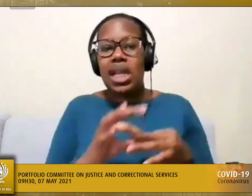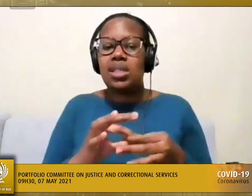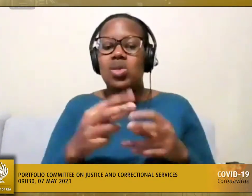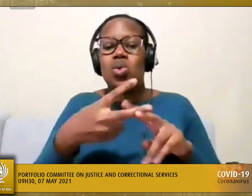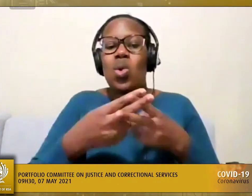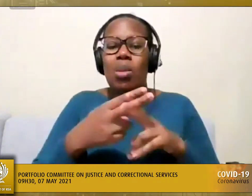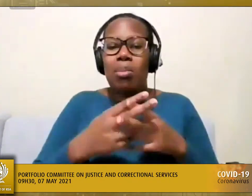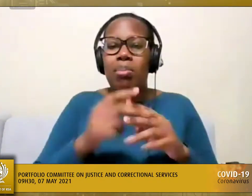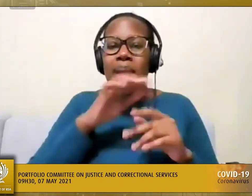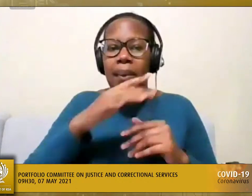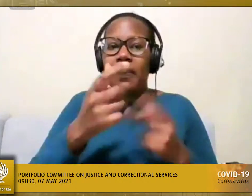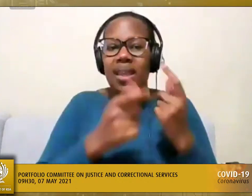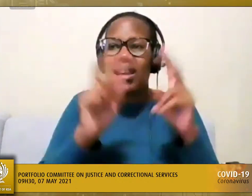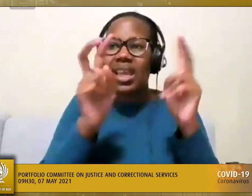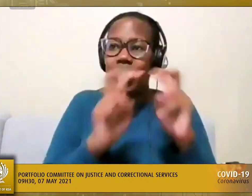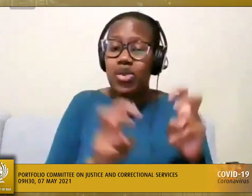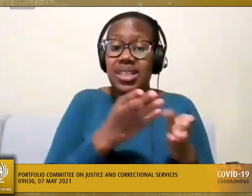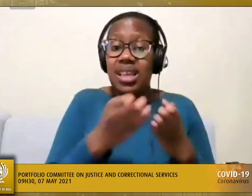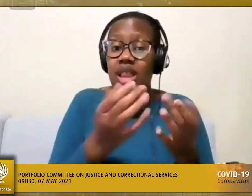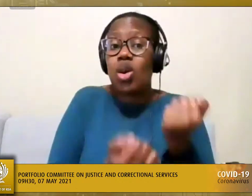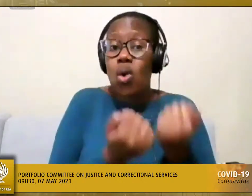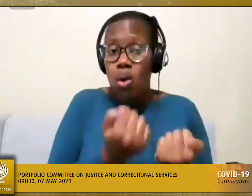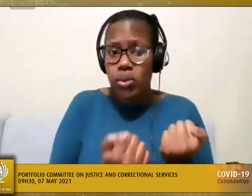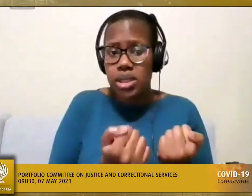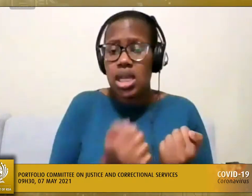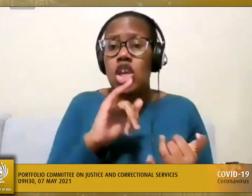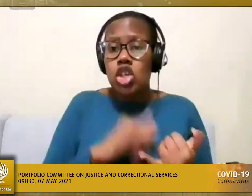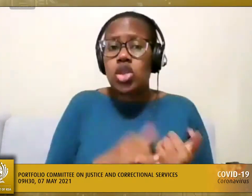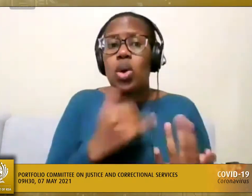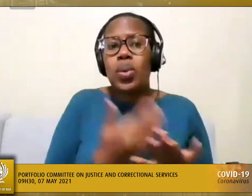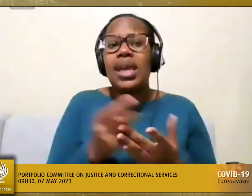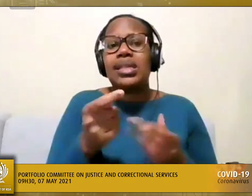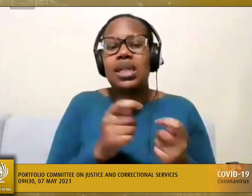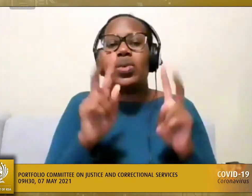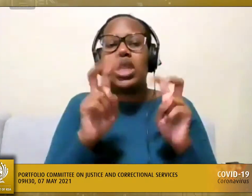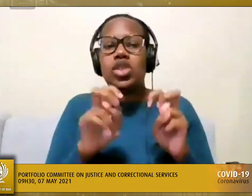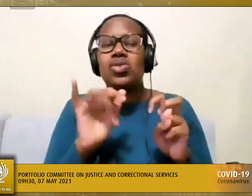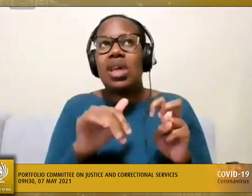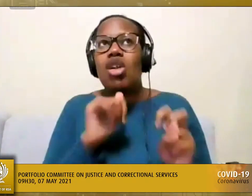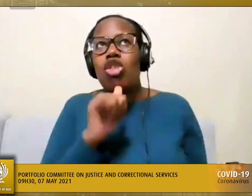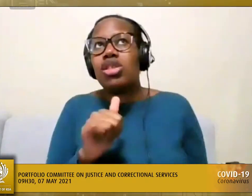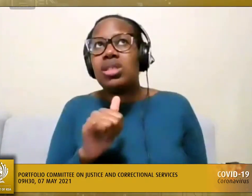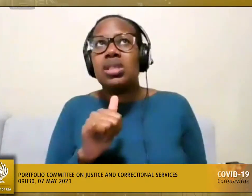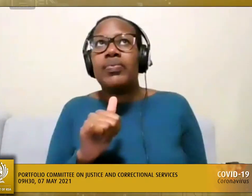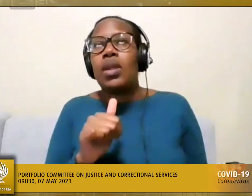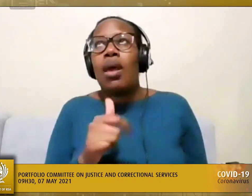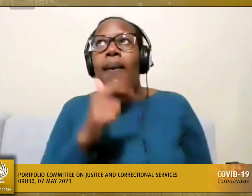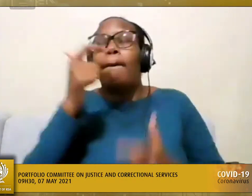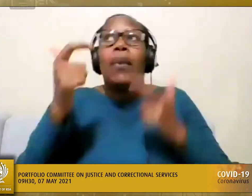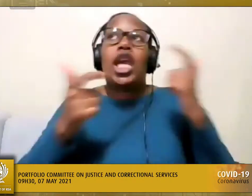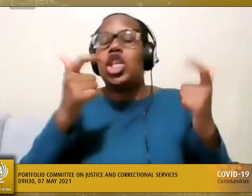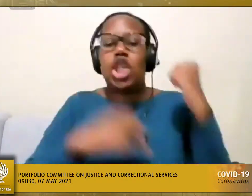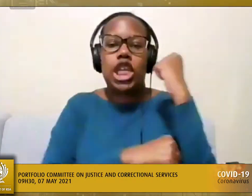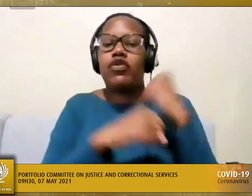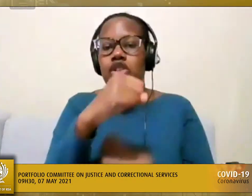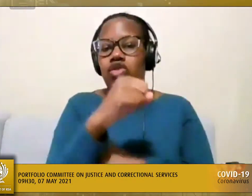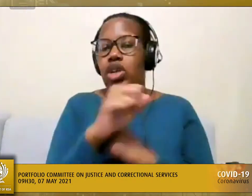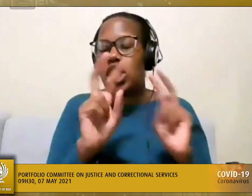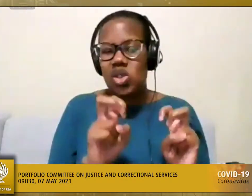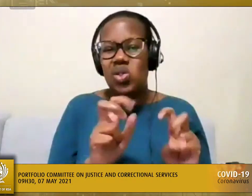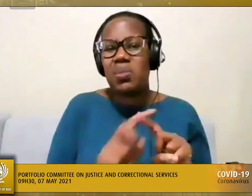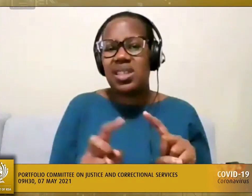electricity in courts so that we can be able to deal with issues that are not major infrastructure but that